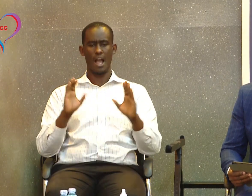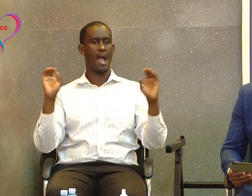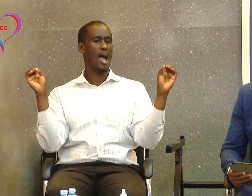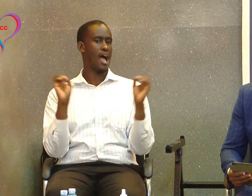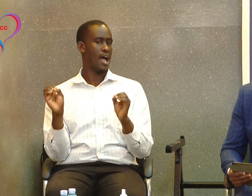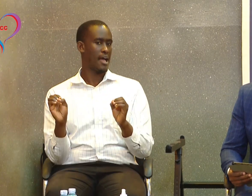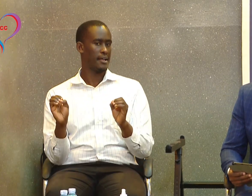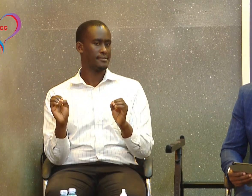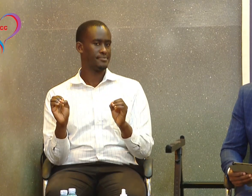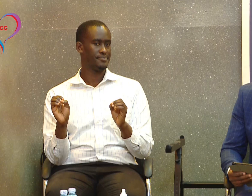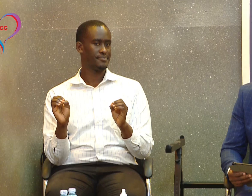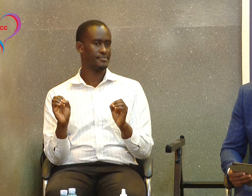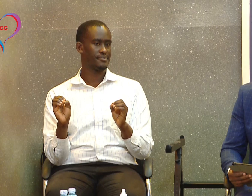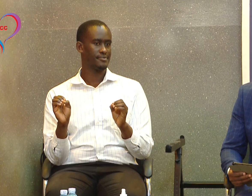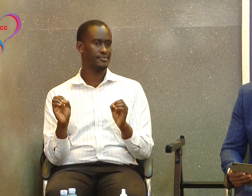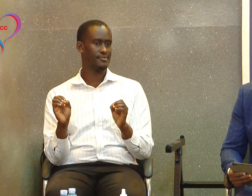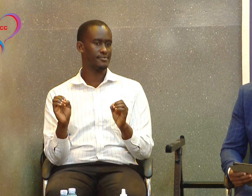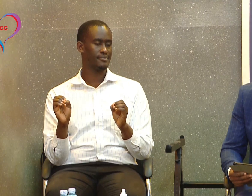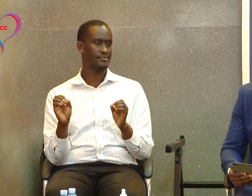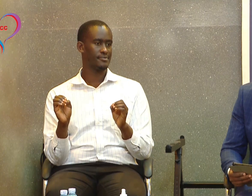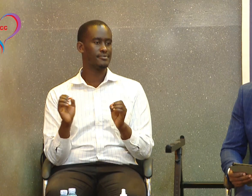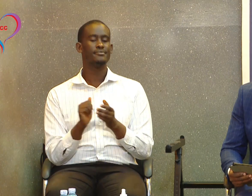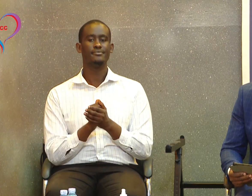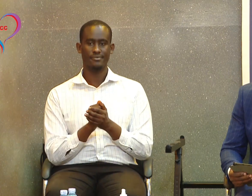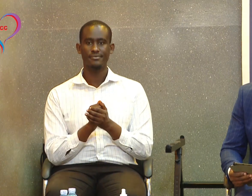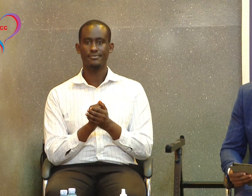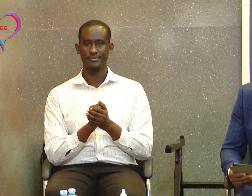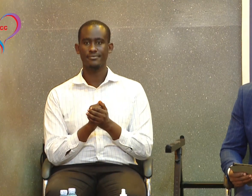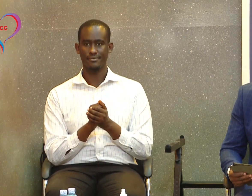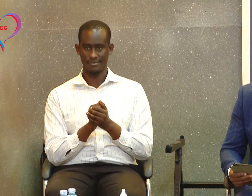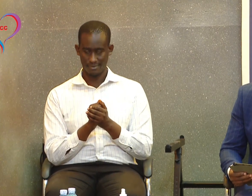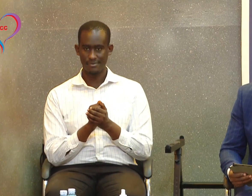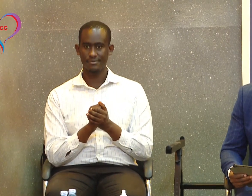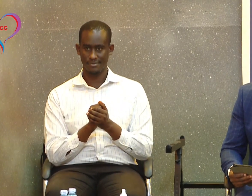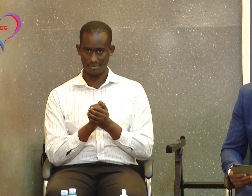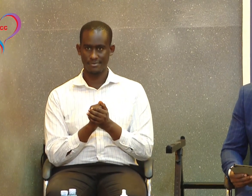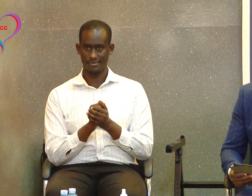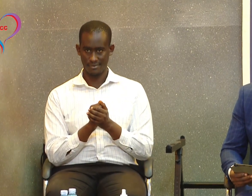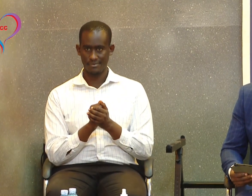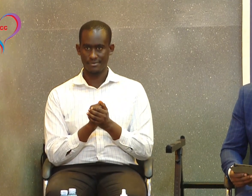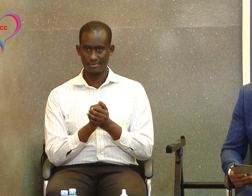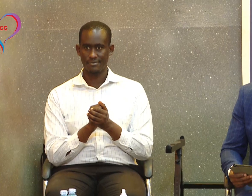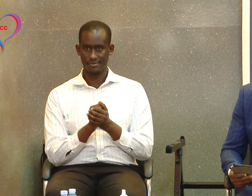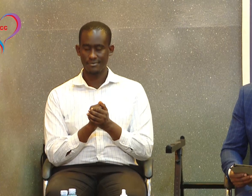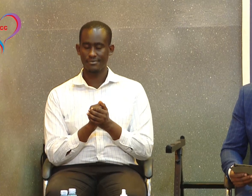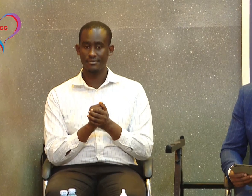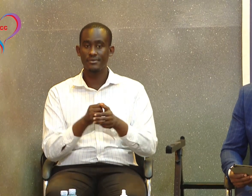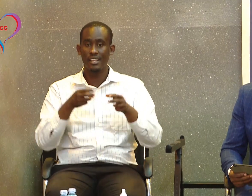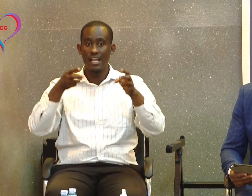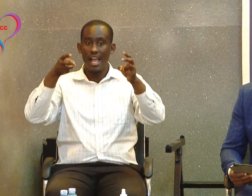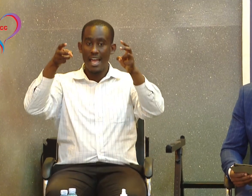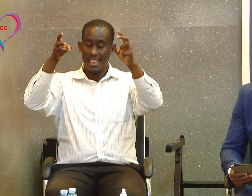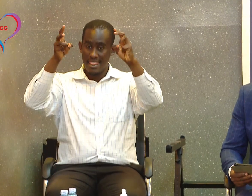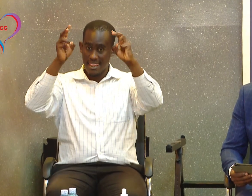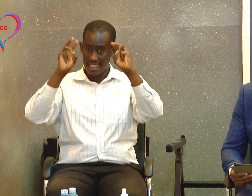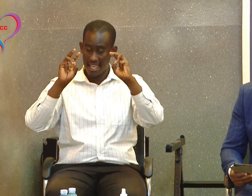okubuulira olwaleero. My thing is, Jesus says, for this cause I was born, for this cause I have come